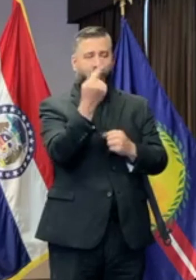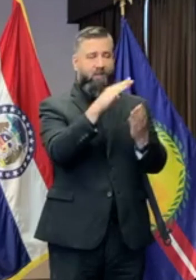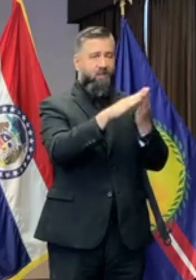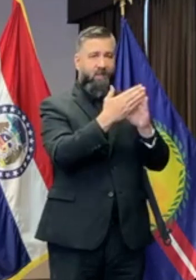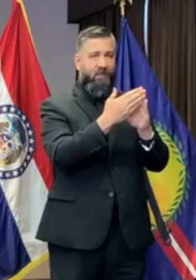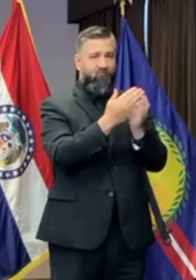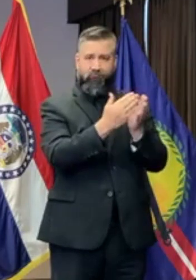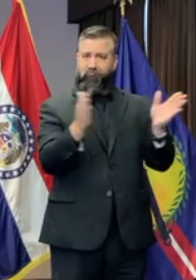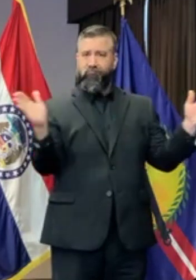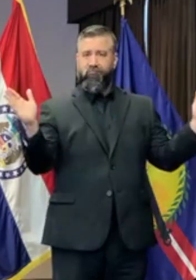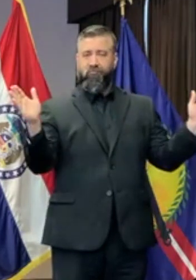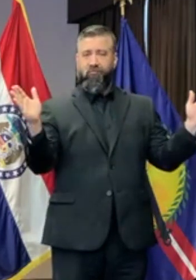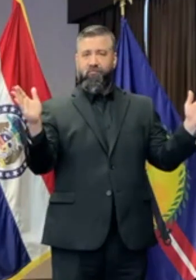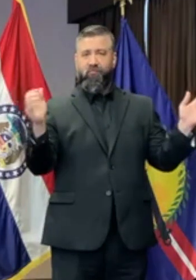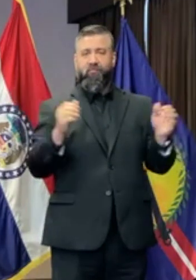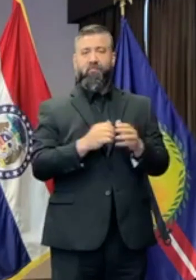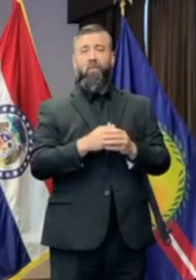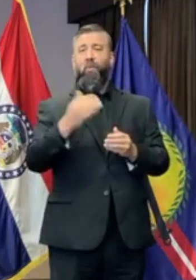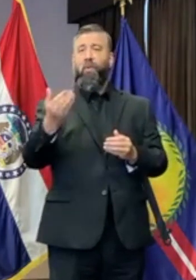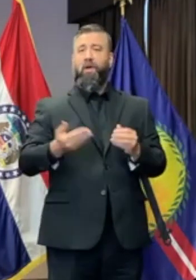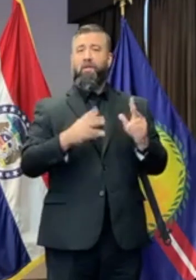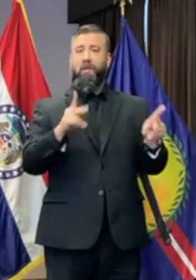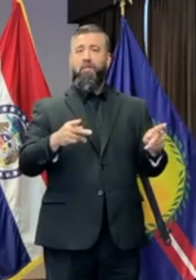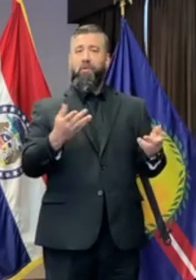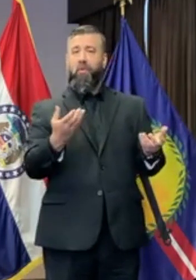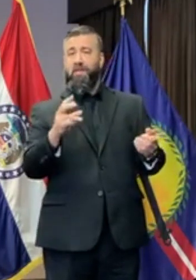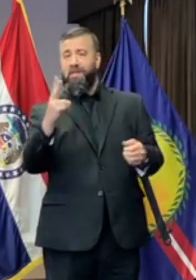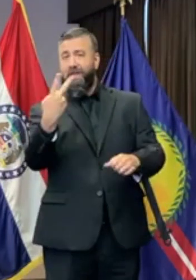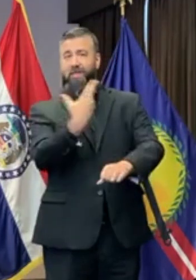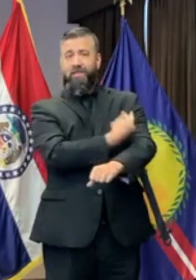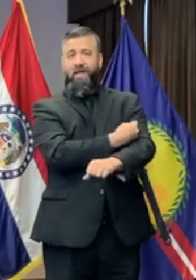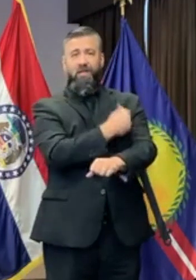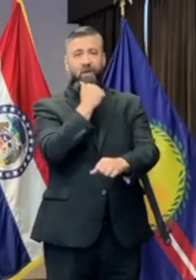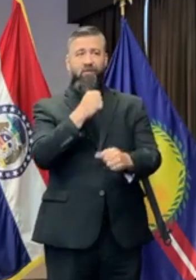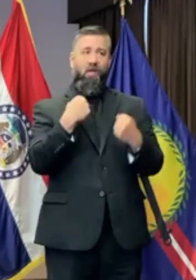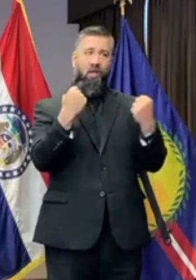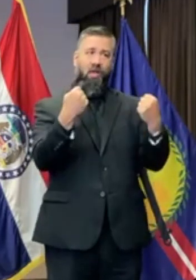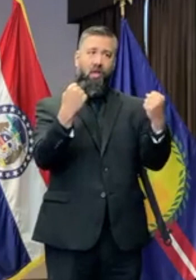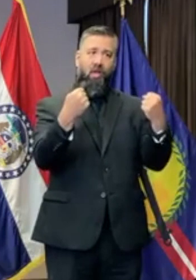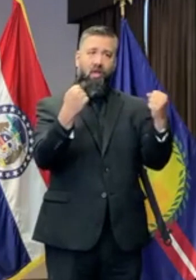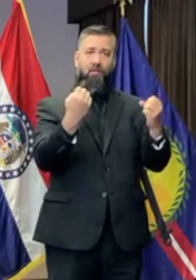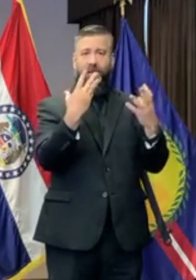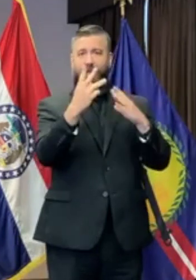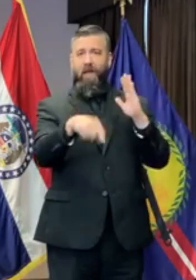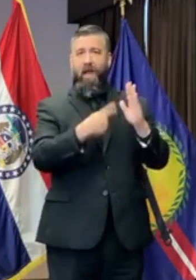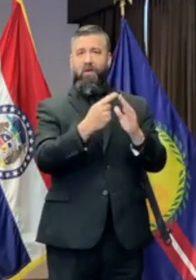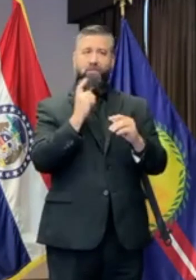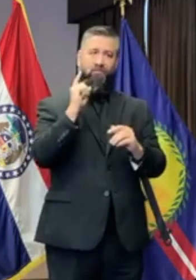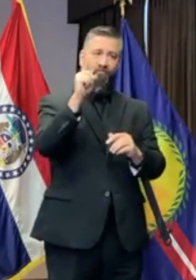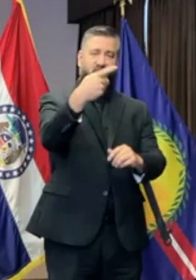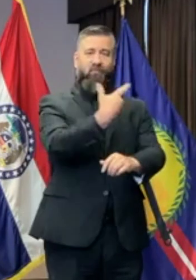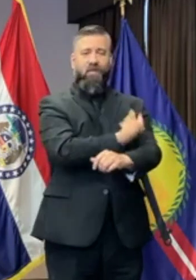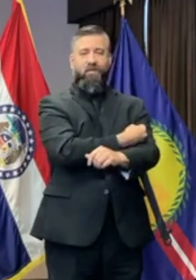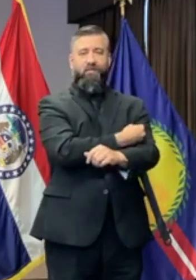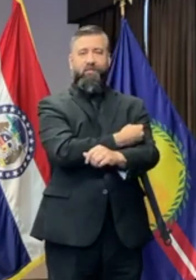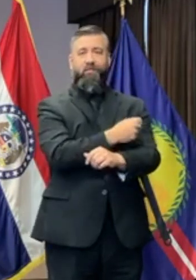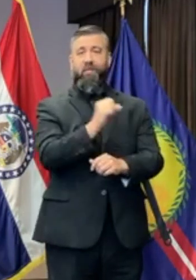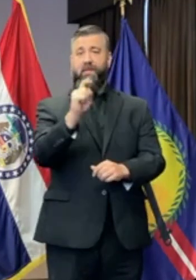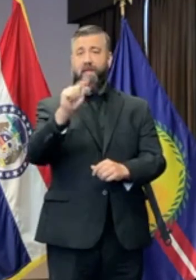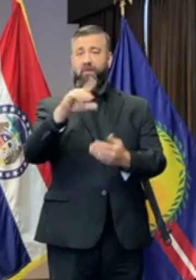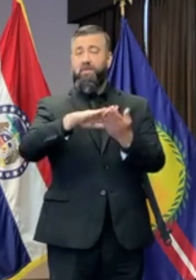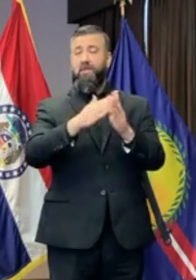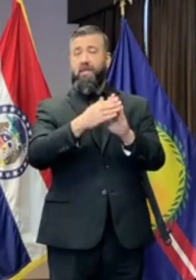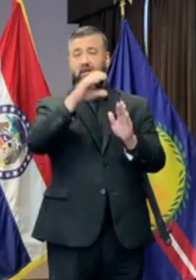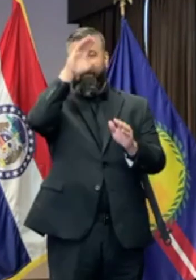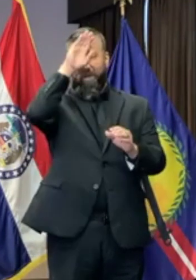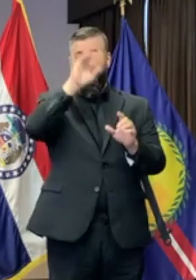get their second shot without having to drive for hours to another county just to get vaccinated. The St. Louis City Fire Department is